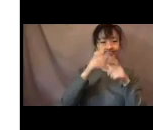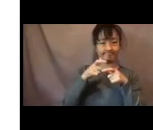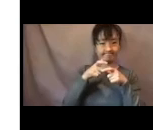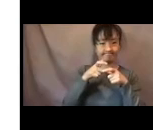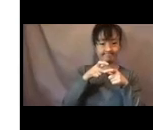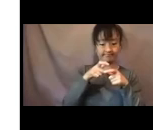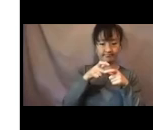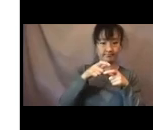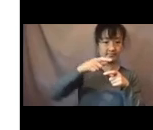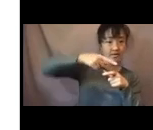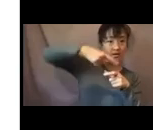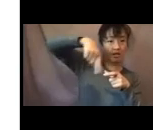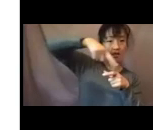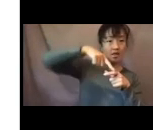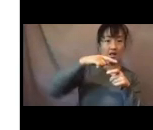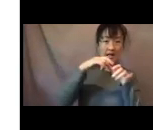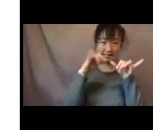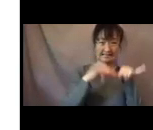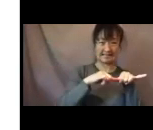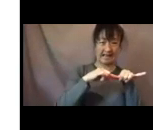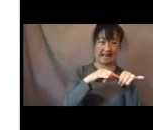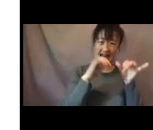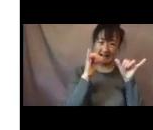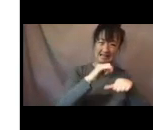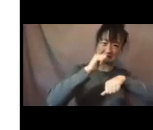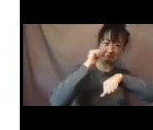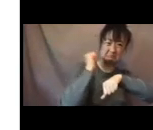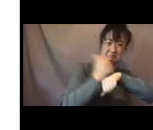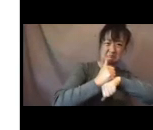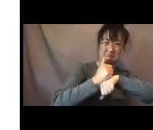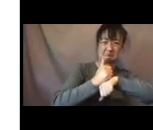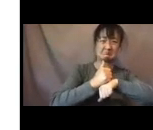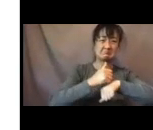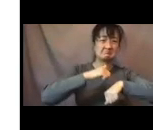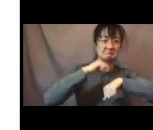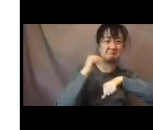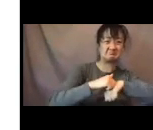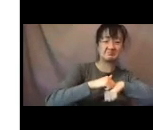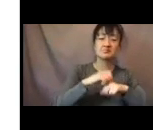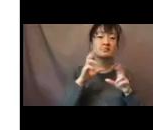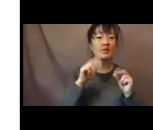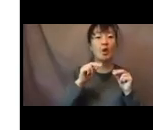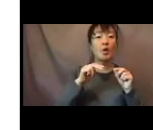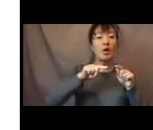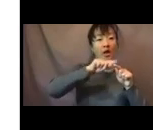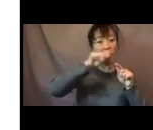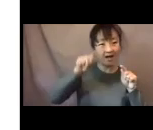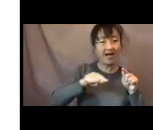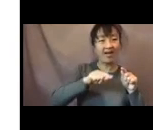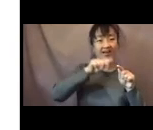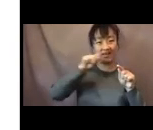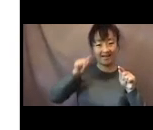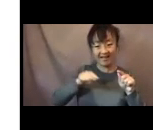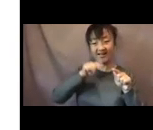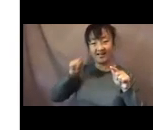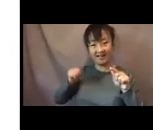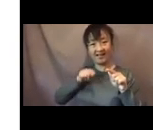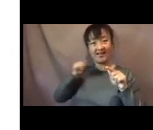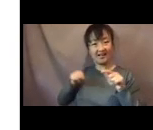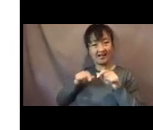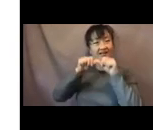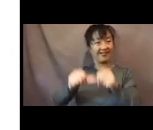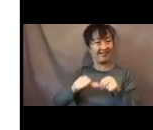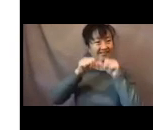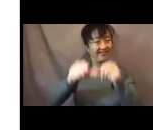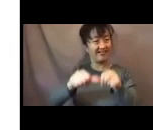and closed, but more like a spiral, right? All of this is to sort of describe patterns of change, right? The other